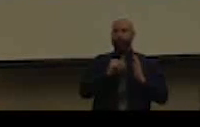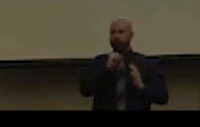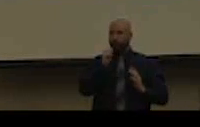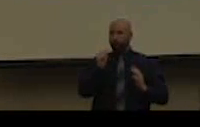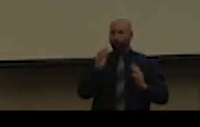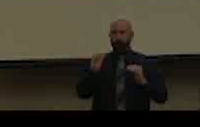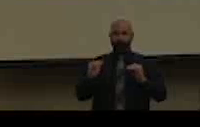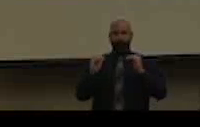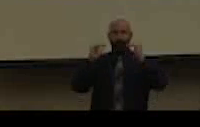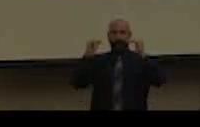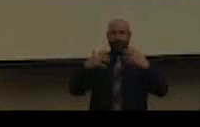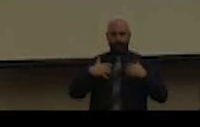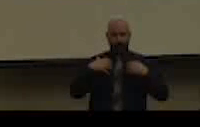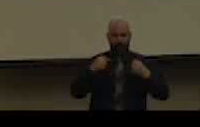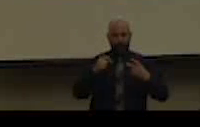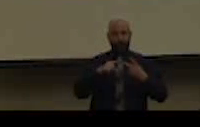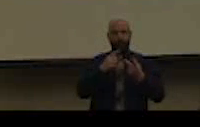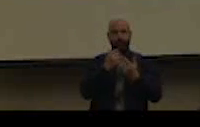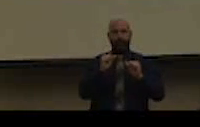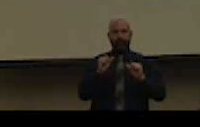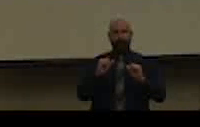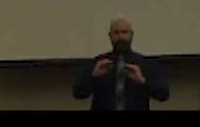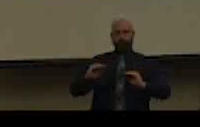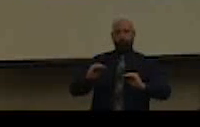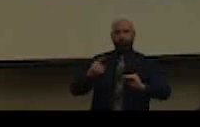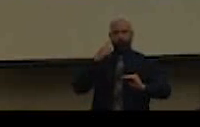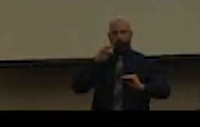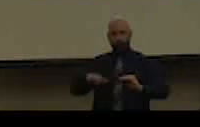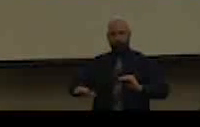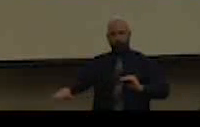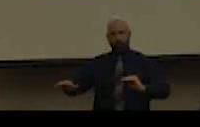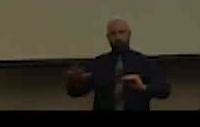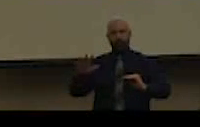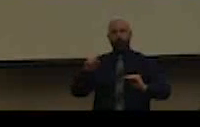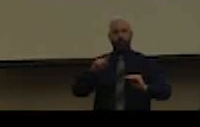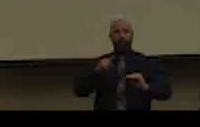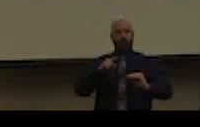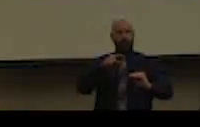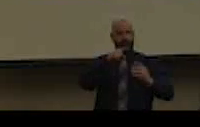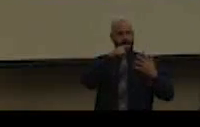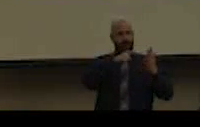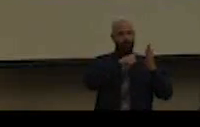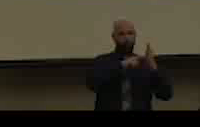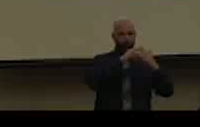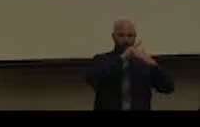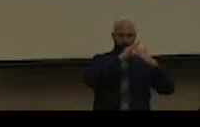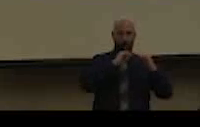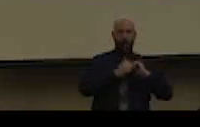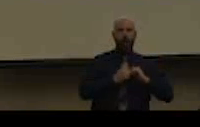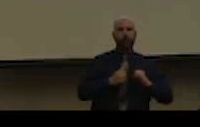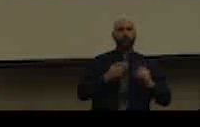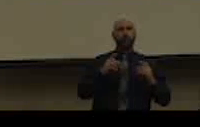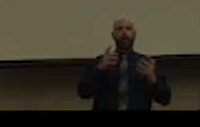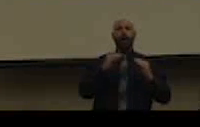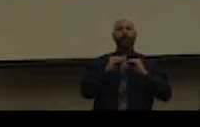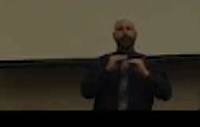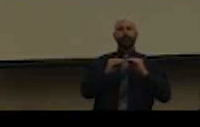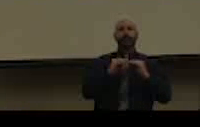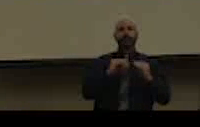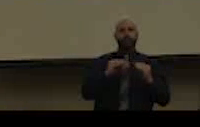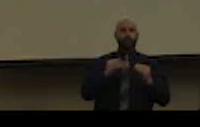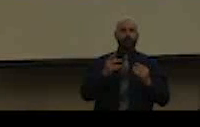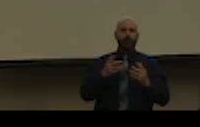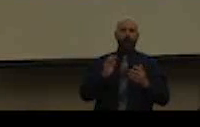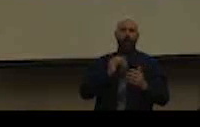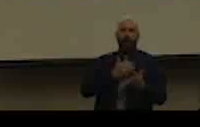or instruction of kids, but do get in the way of those things happening. We certainly want to know that and fix it. That's an ongoing lesson and exercise